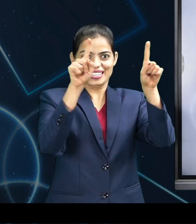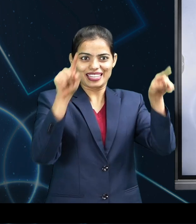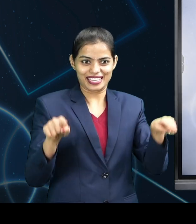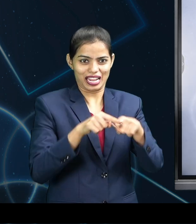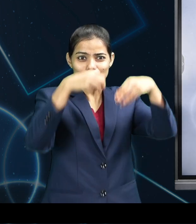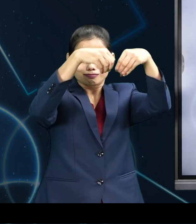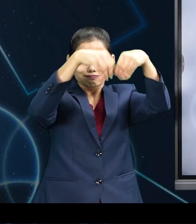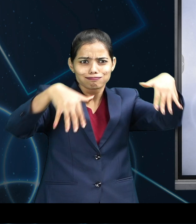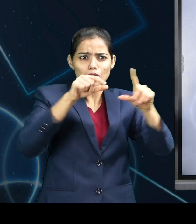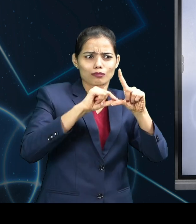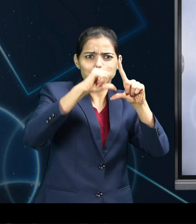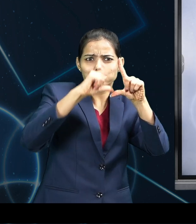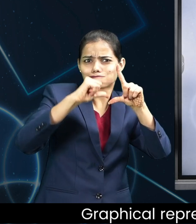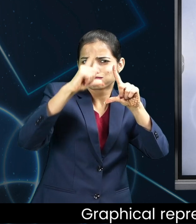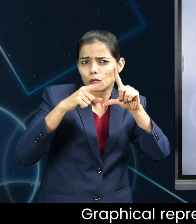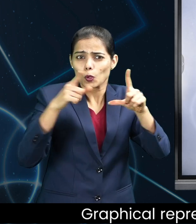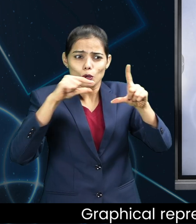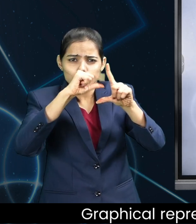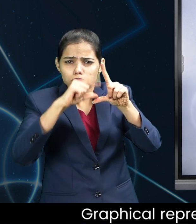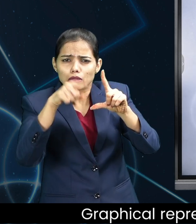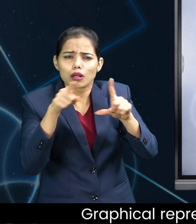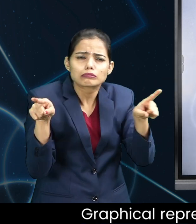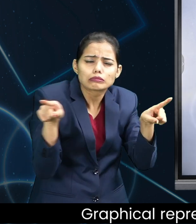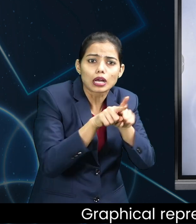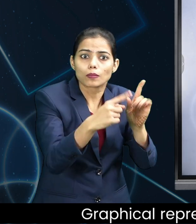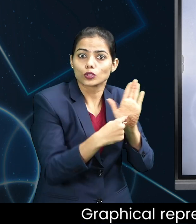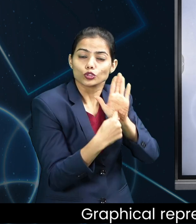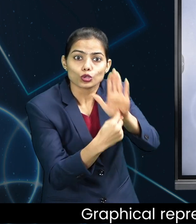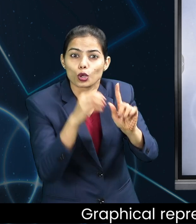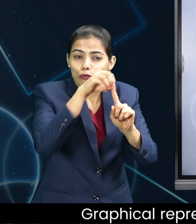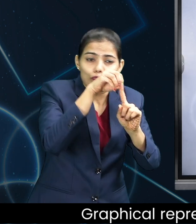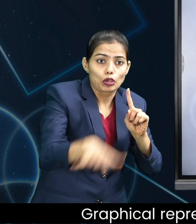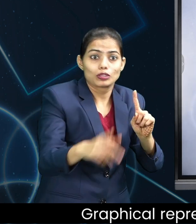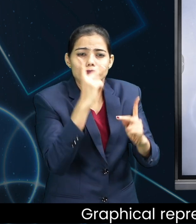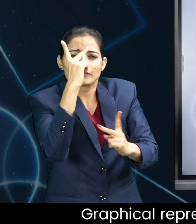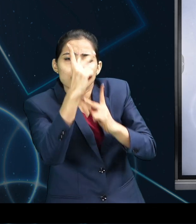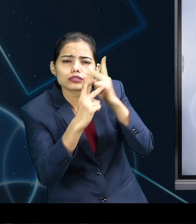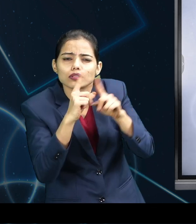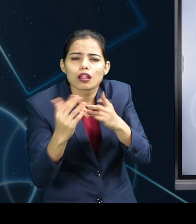Charts and graphs. Graphical representation are effective for visualizing data patterns.